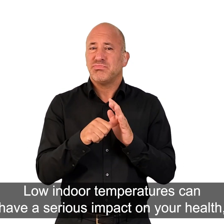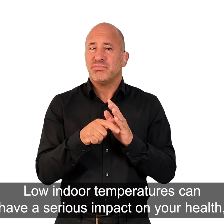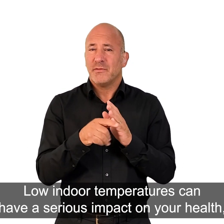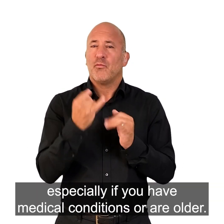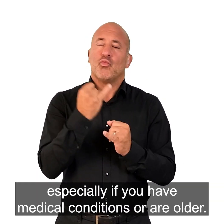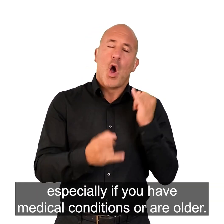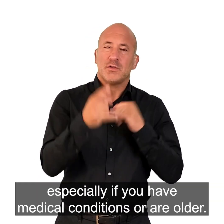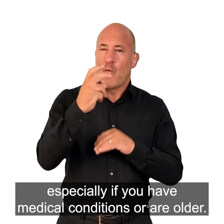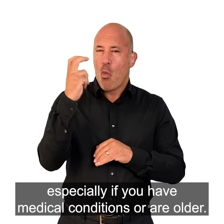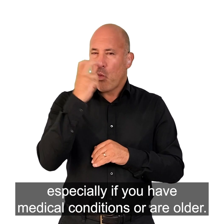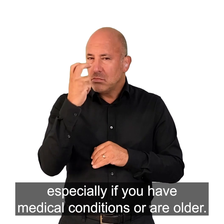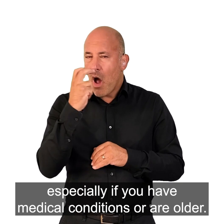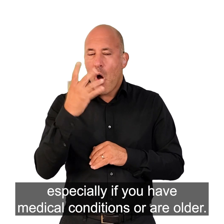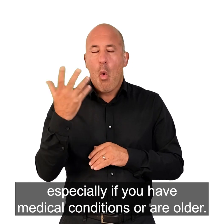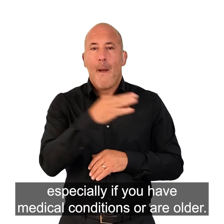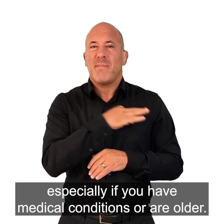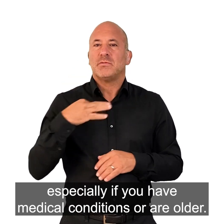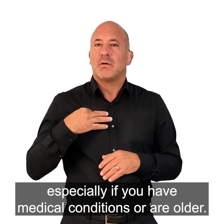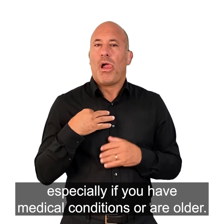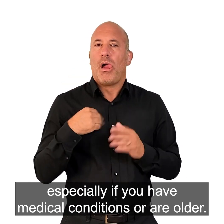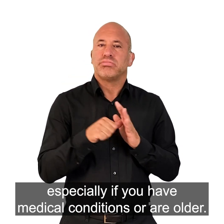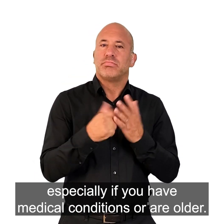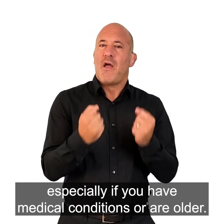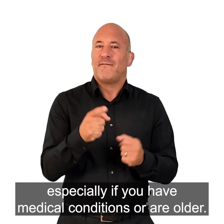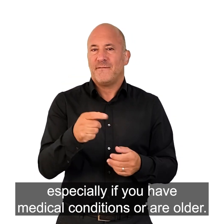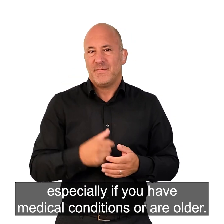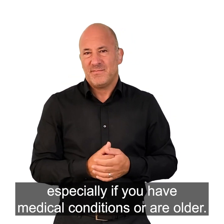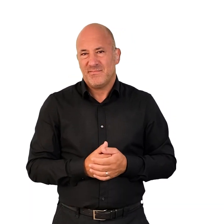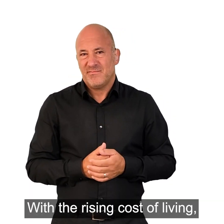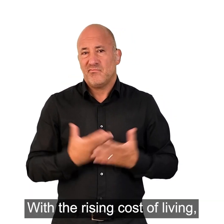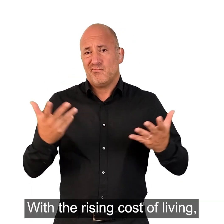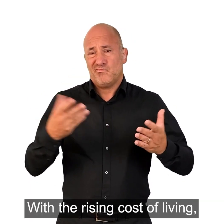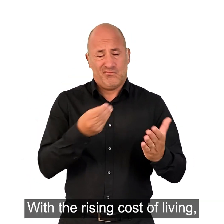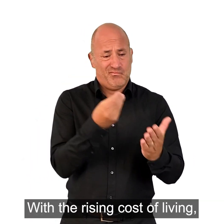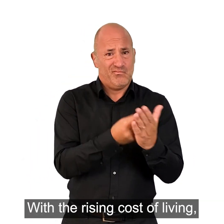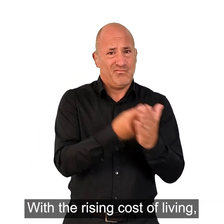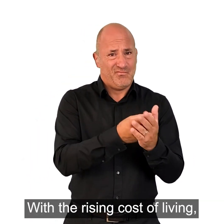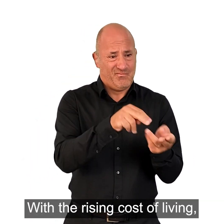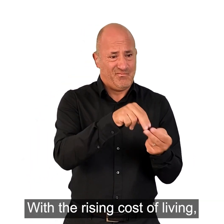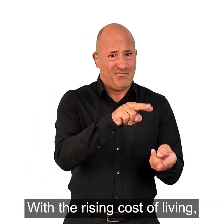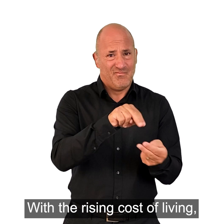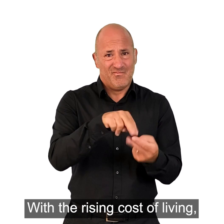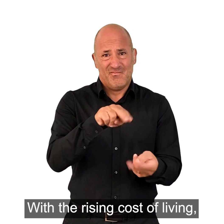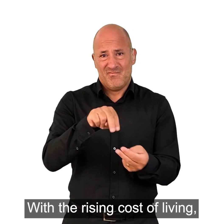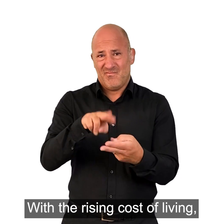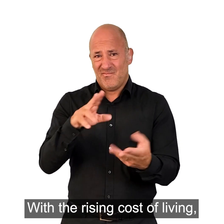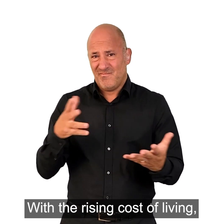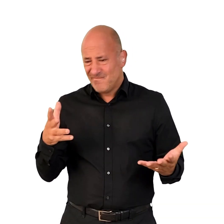especially if you have medical conditions or are older. With the rising cost of